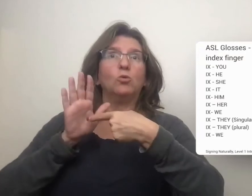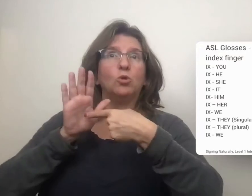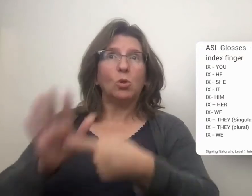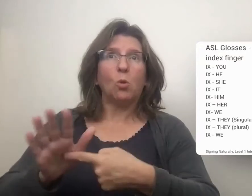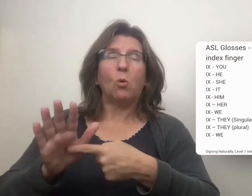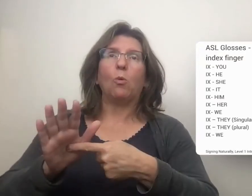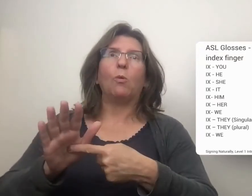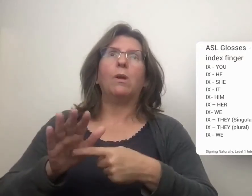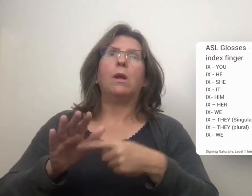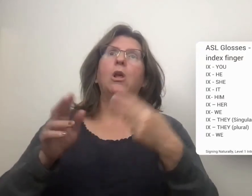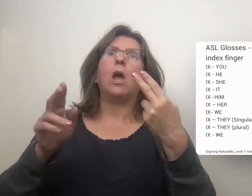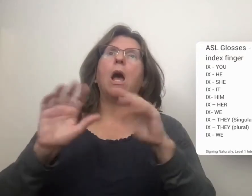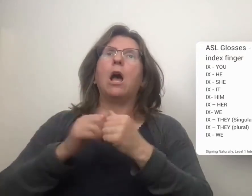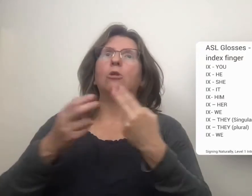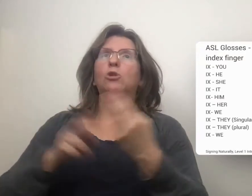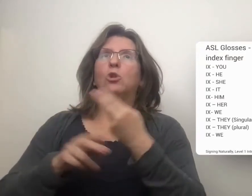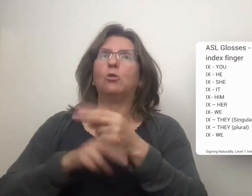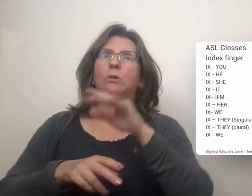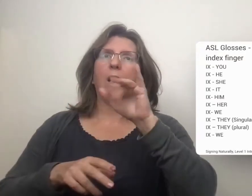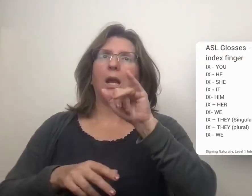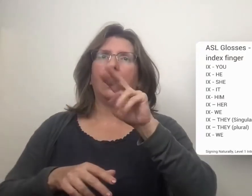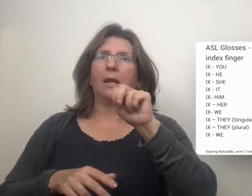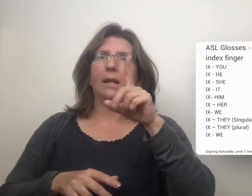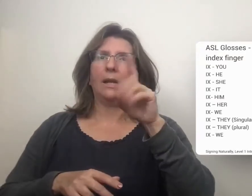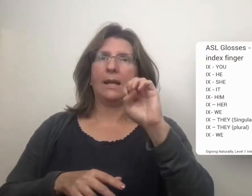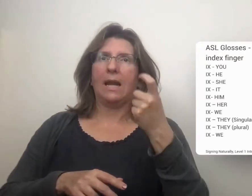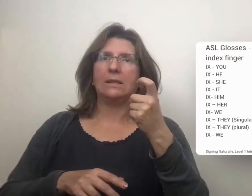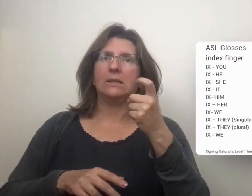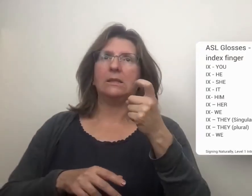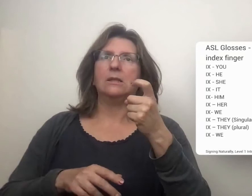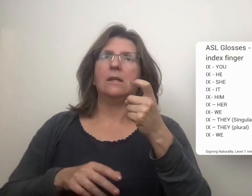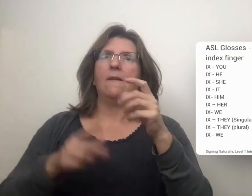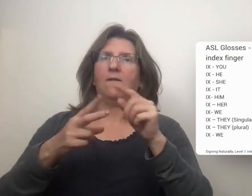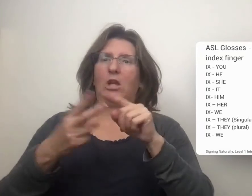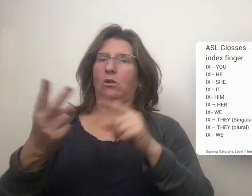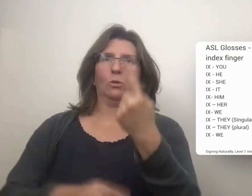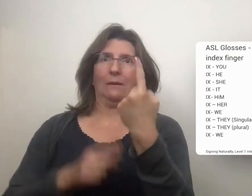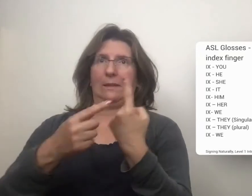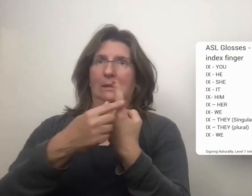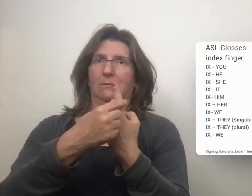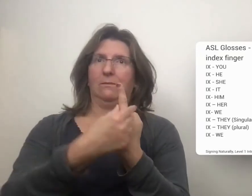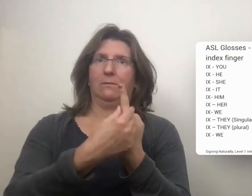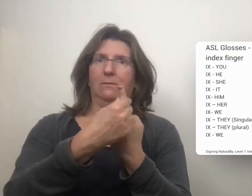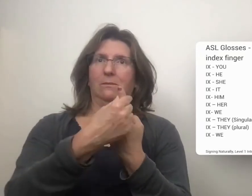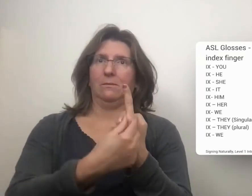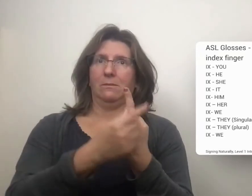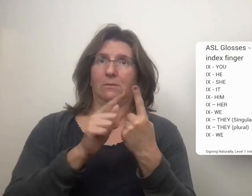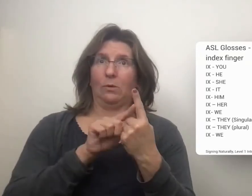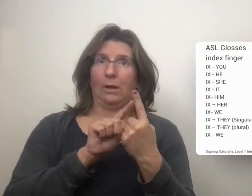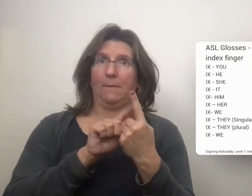ASL glosses also use the IX or index, IX symbol. So here the index finger,